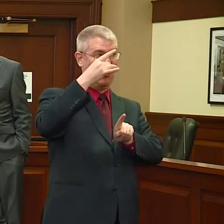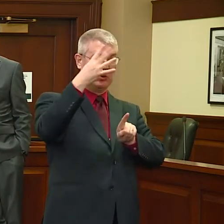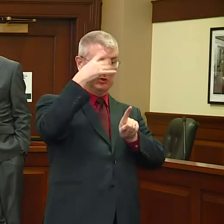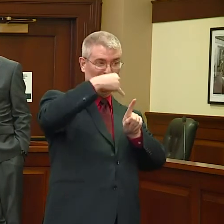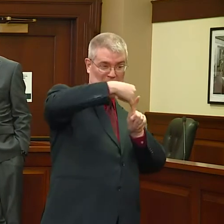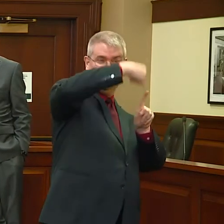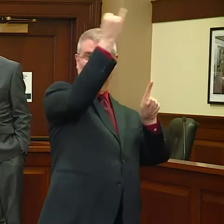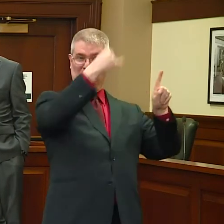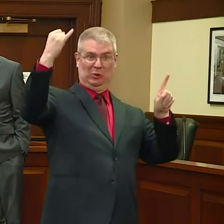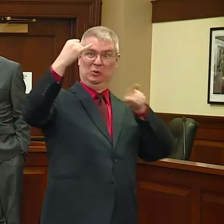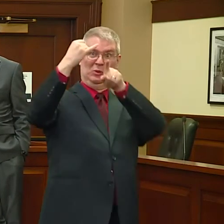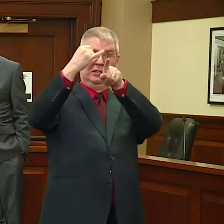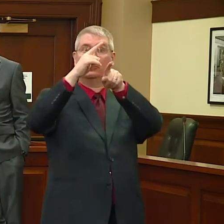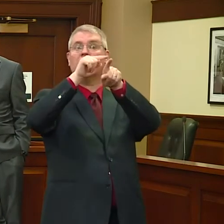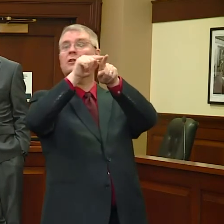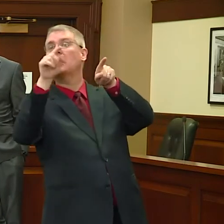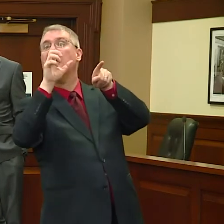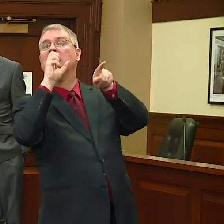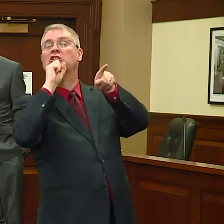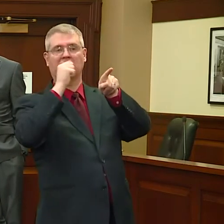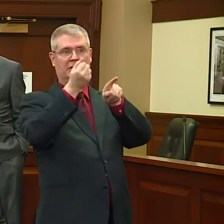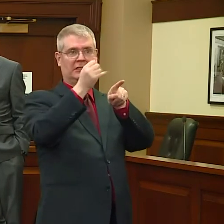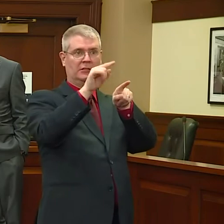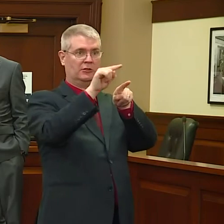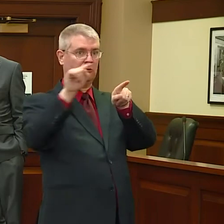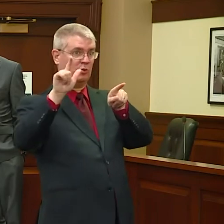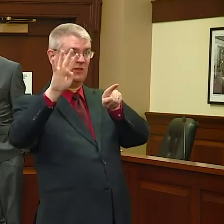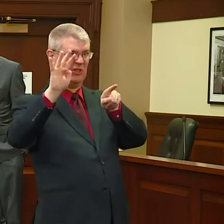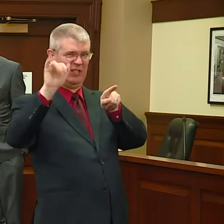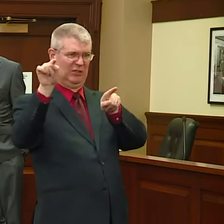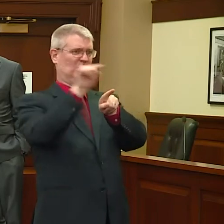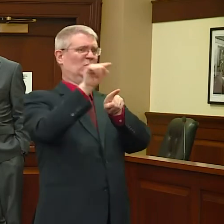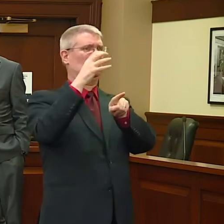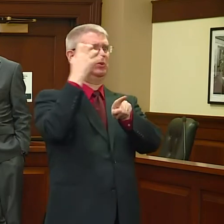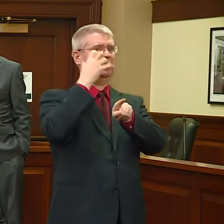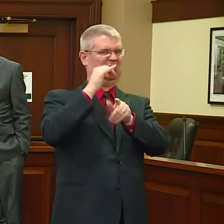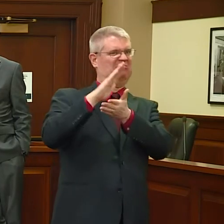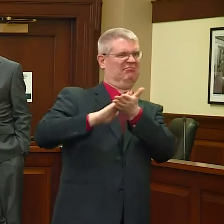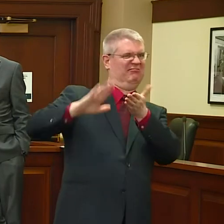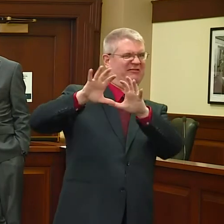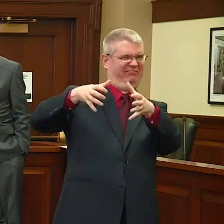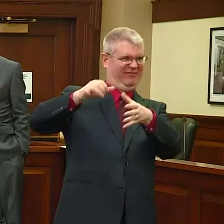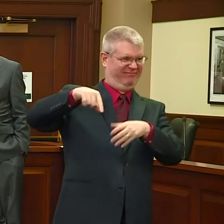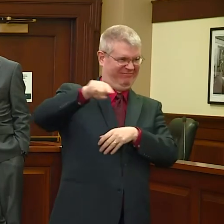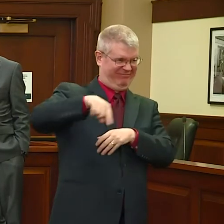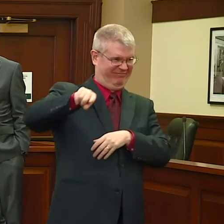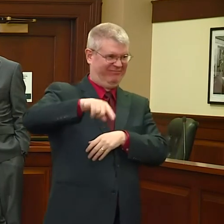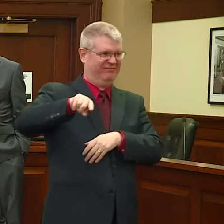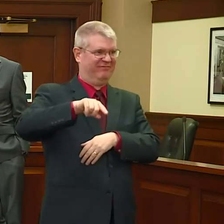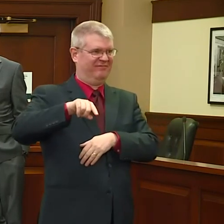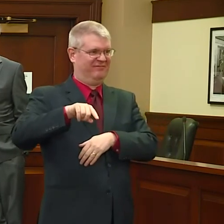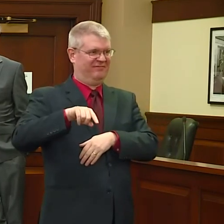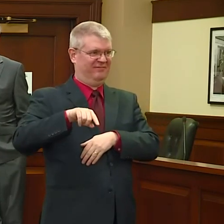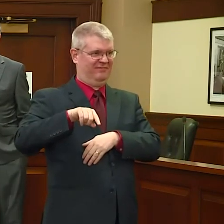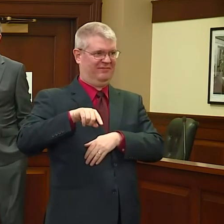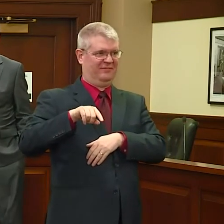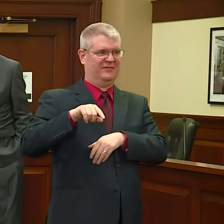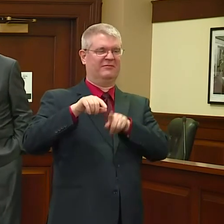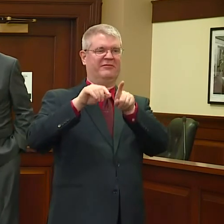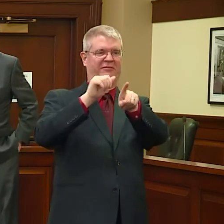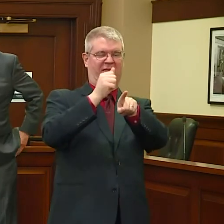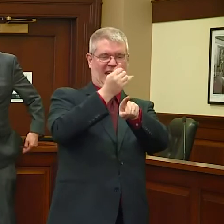you can see that the rates in that age group are far higher than other age groups, kind of aligning with some of the concerns that we've